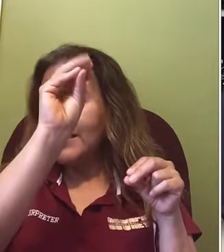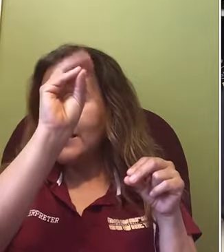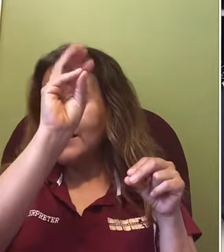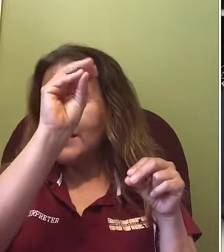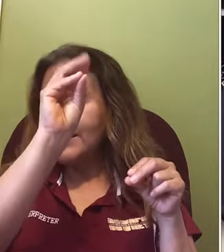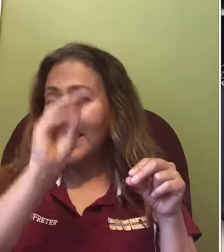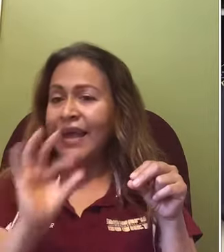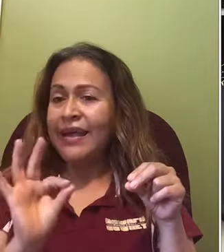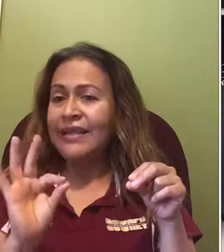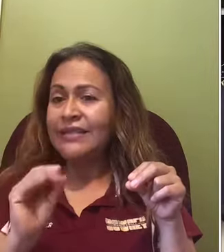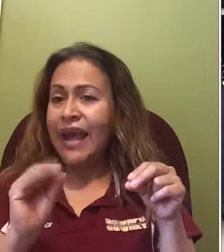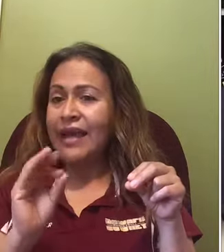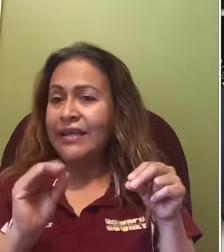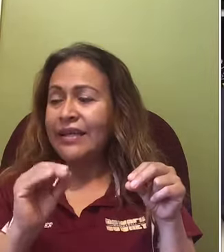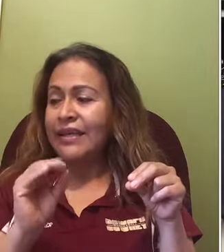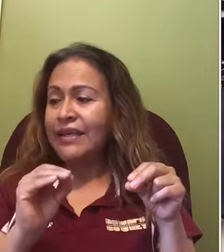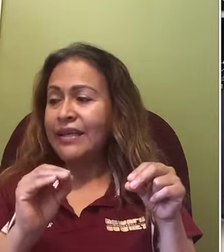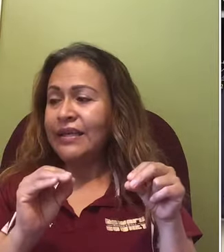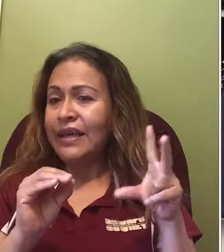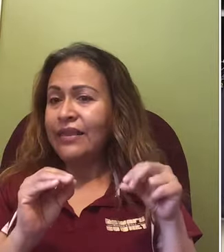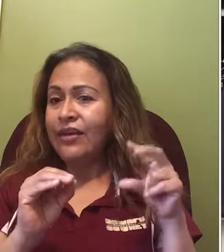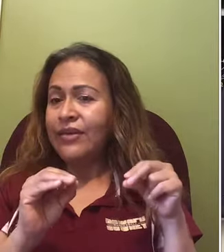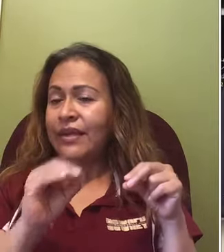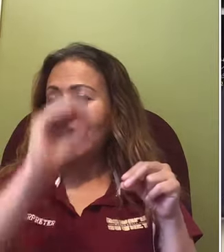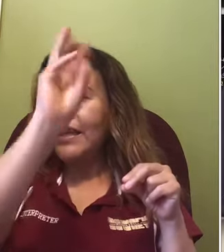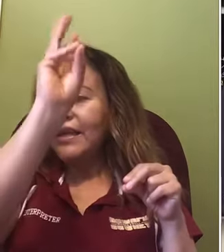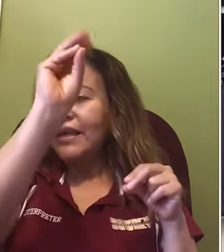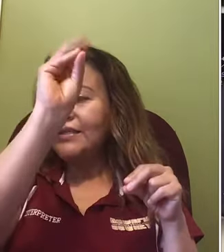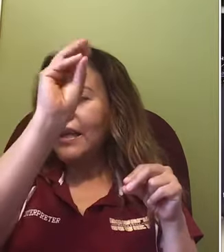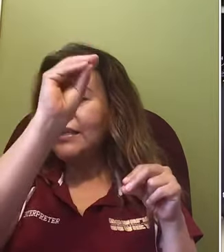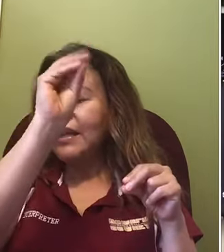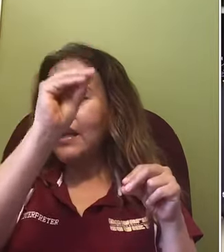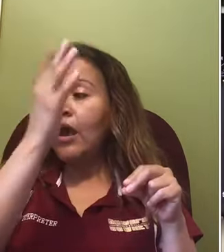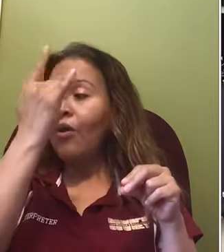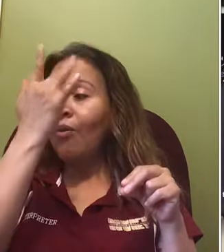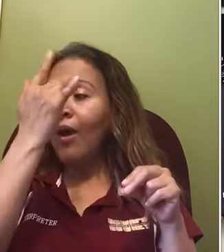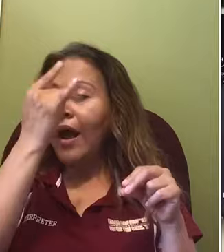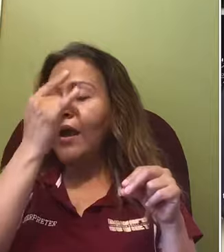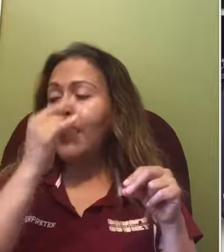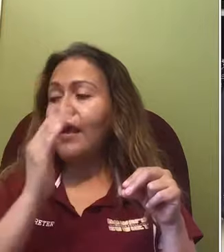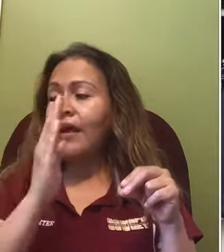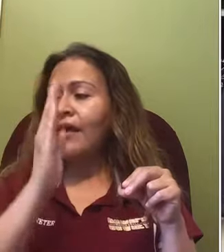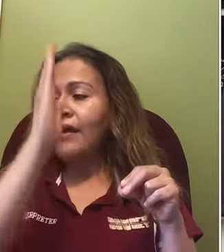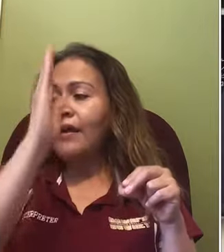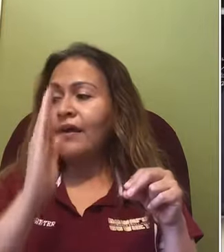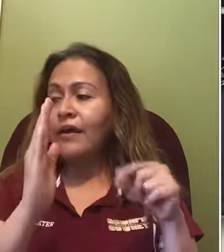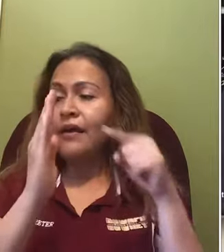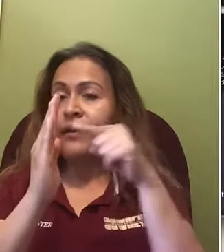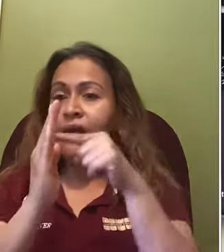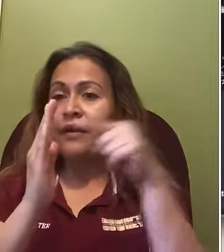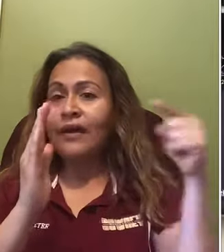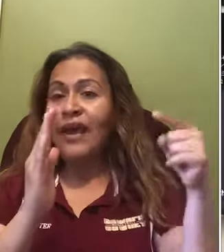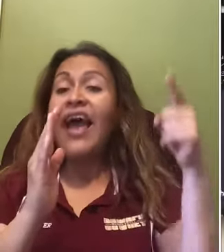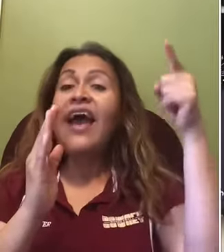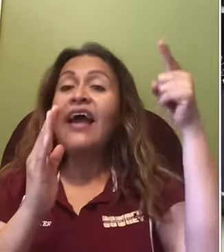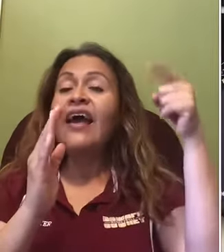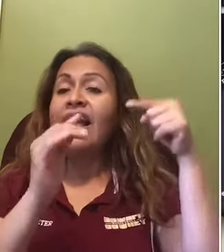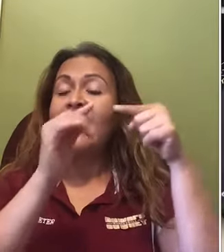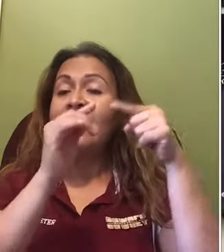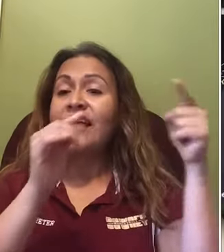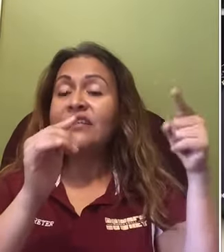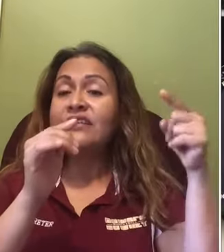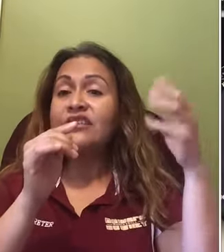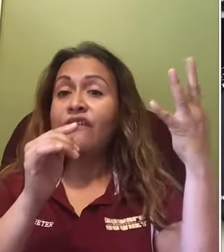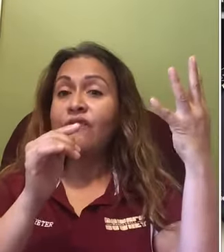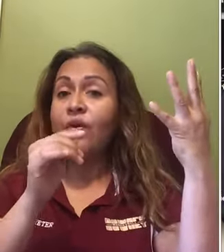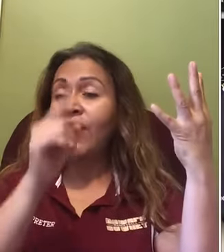60-degree angle. And it's a 30, 60, 90 because the side opposite the 30 degrees is half the hypotenuse, and then the side